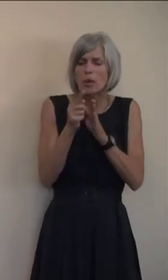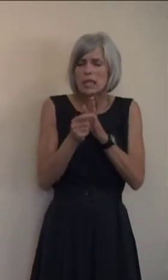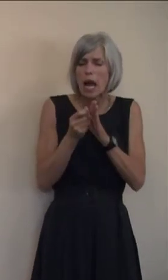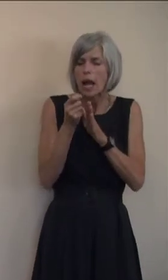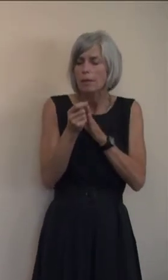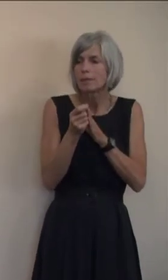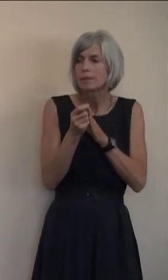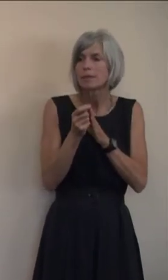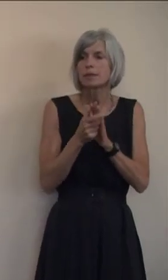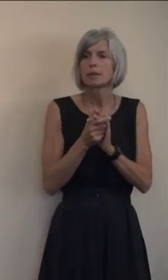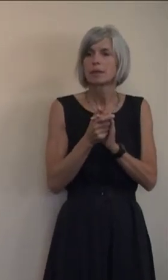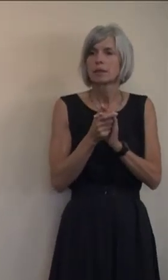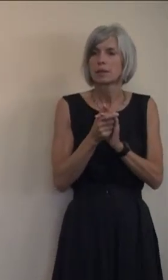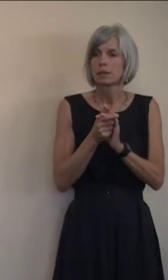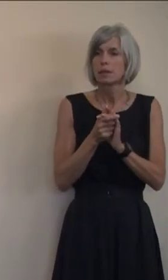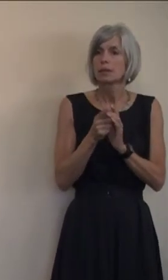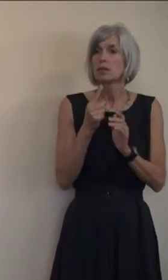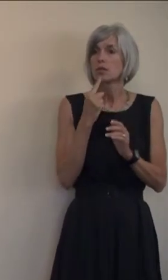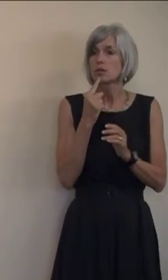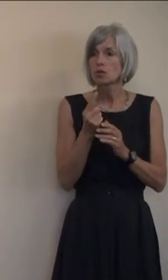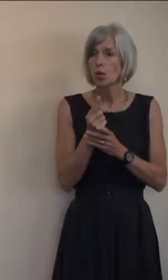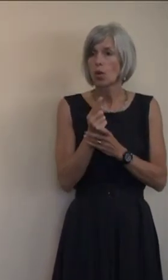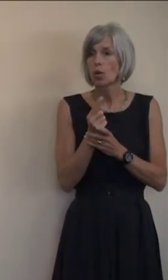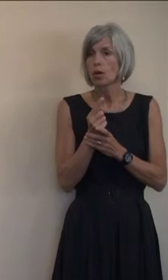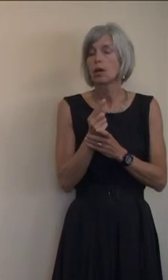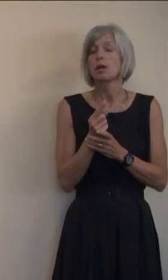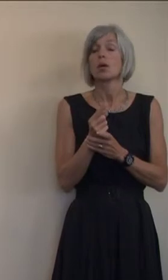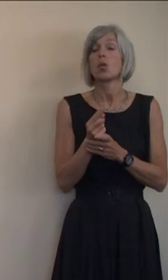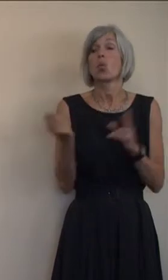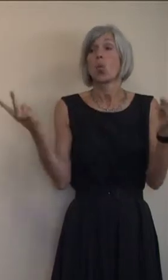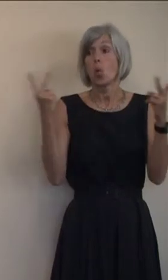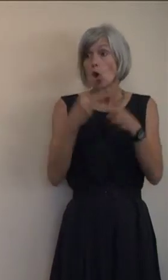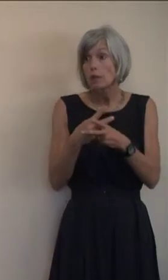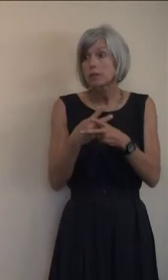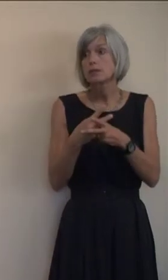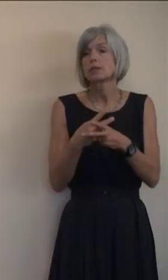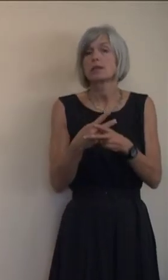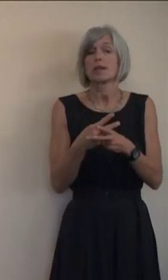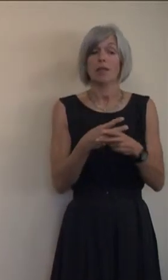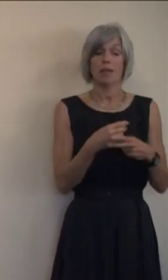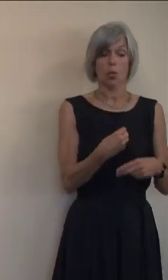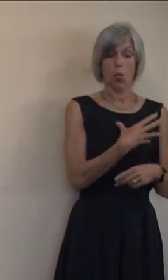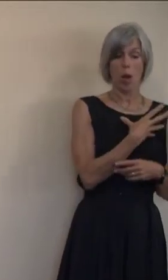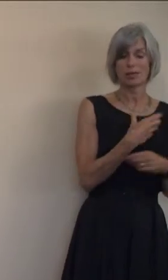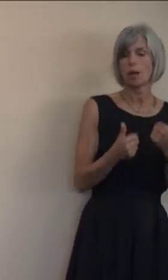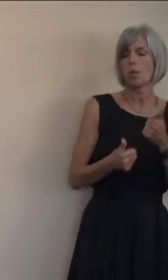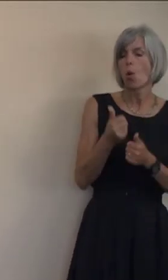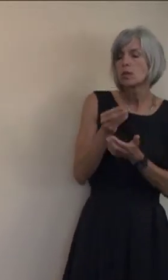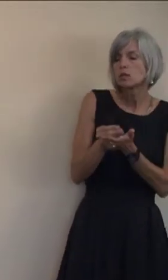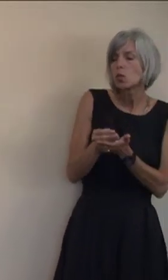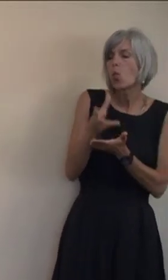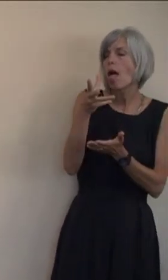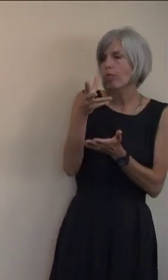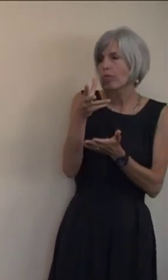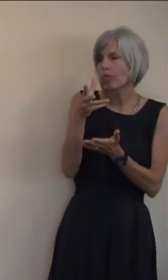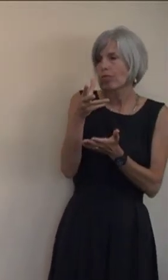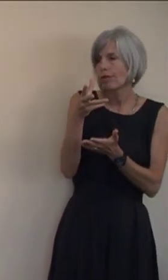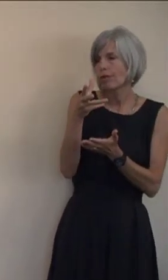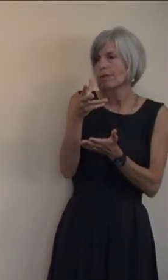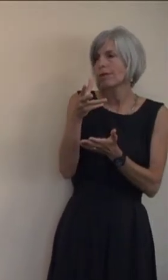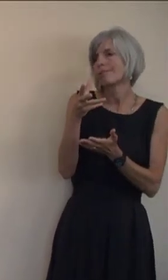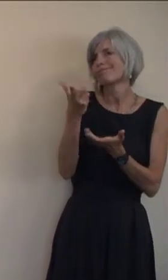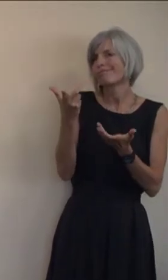Much larger in percentage or ratio terms than whites because most of the wealth in the Hispanic community is concentrated in